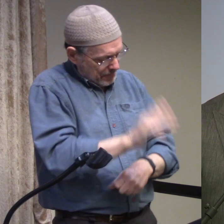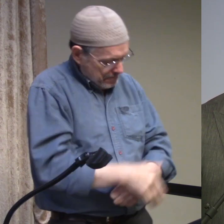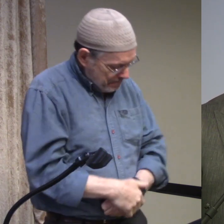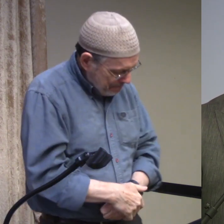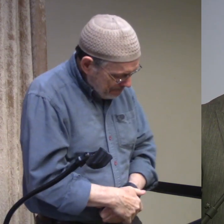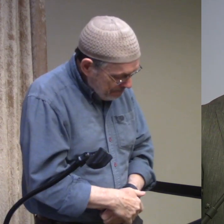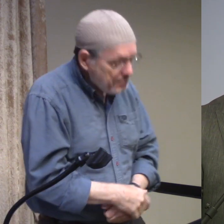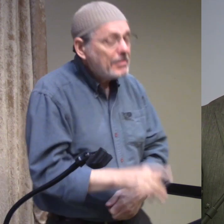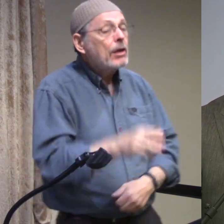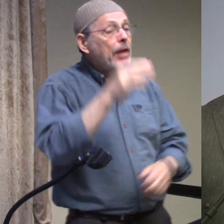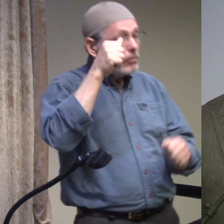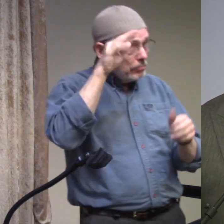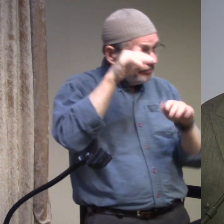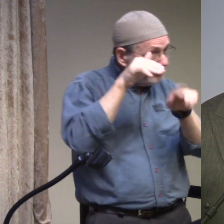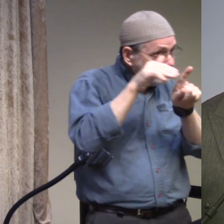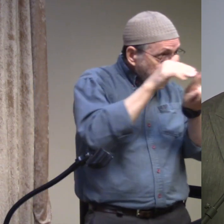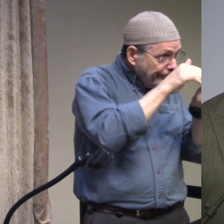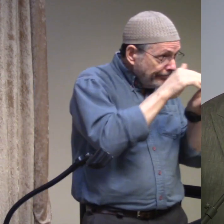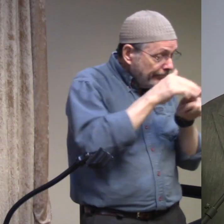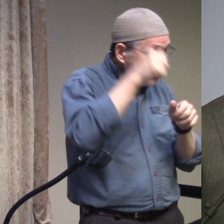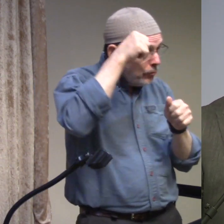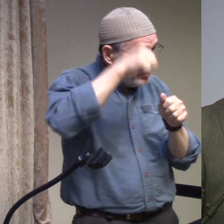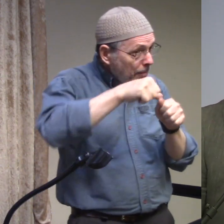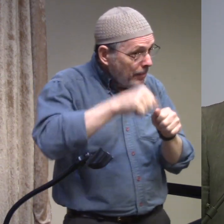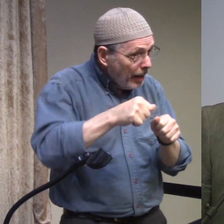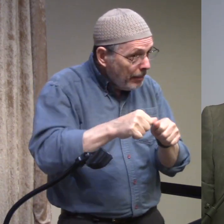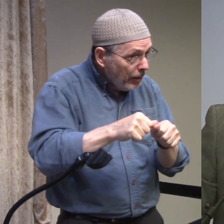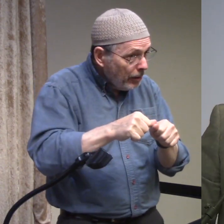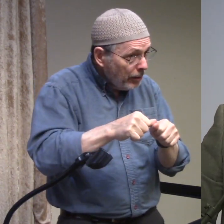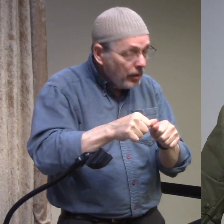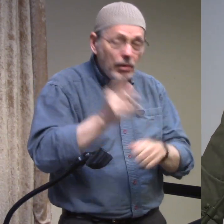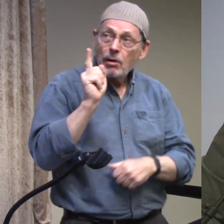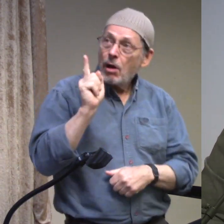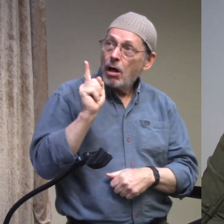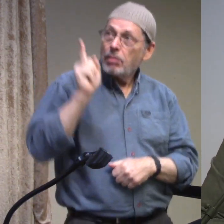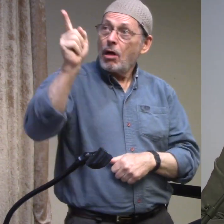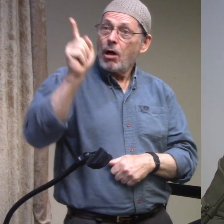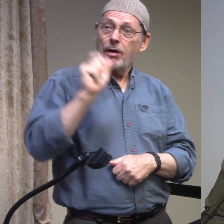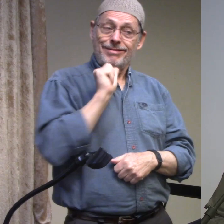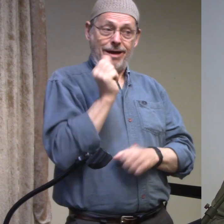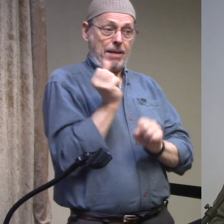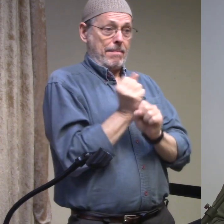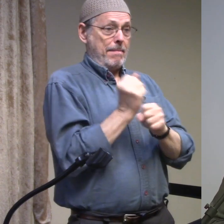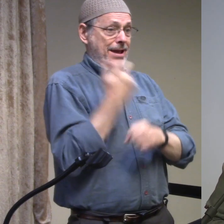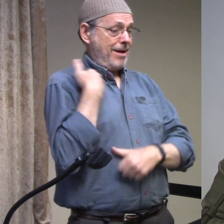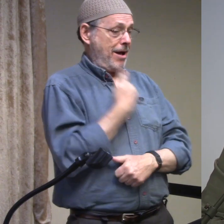And then we remind ourselves that we weren't made for this world.